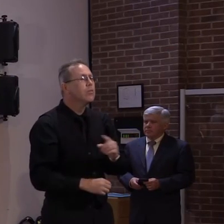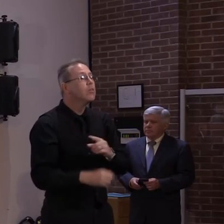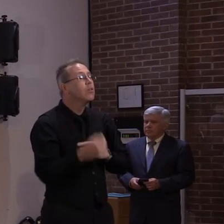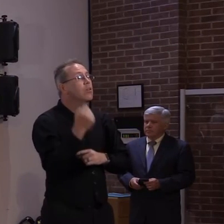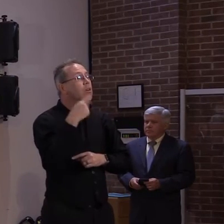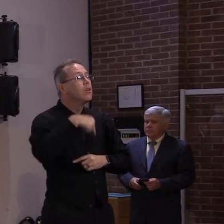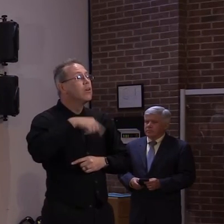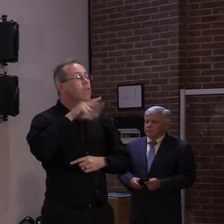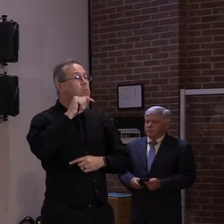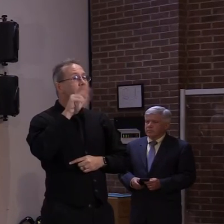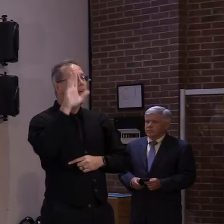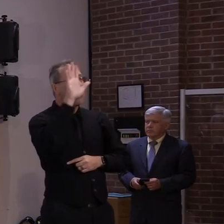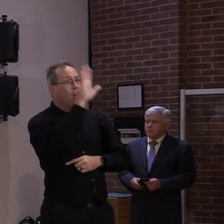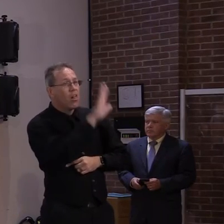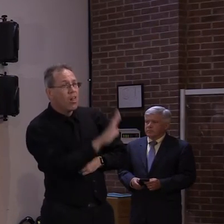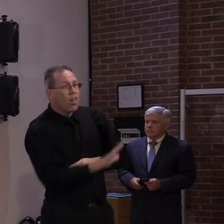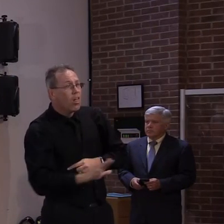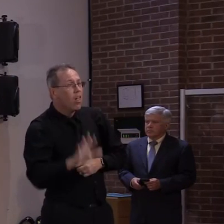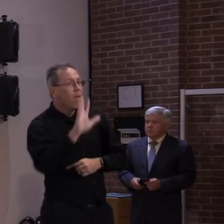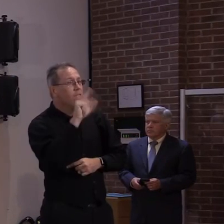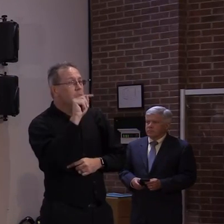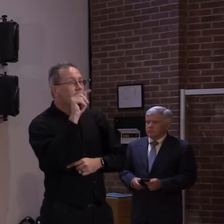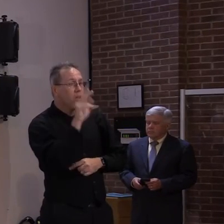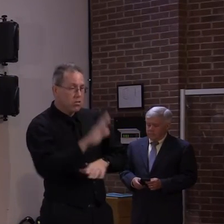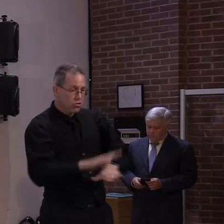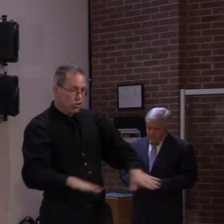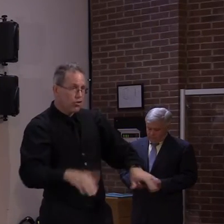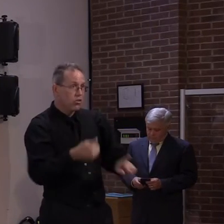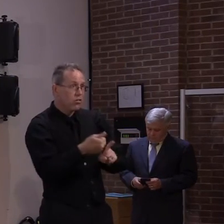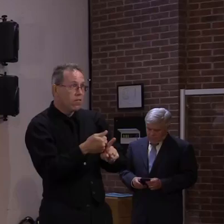Vermont. Thank you.